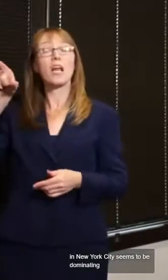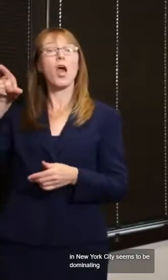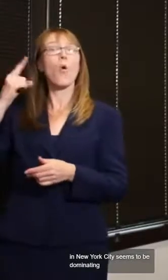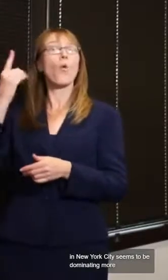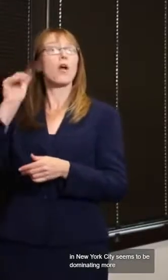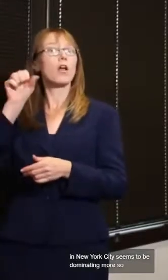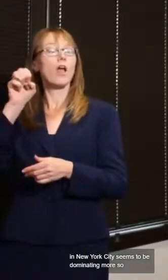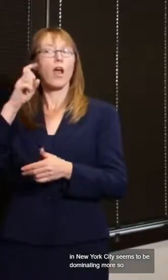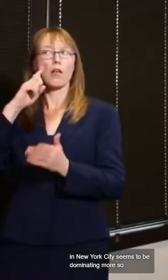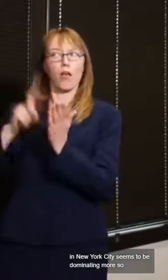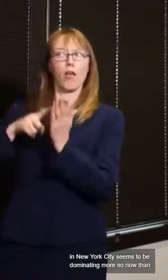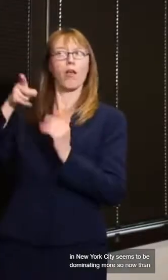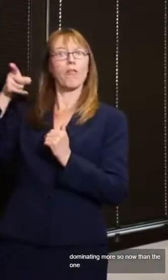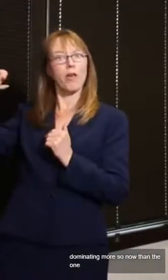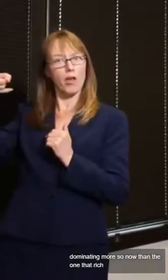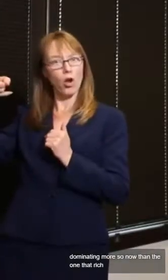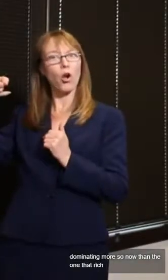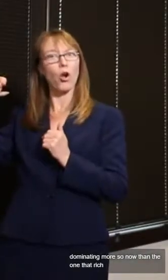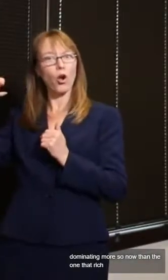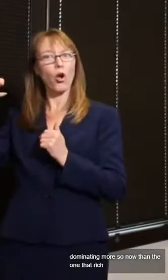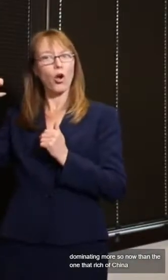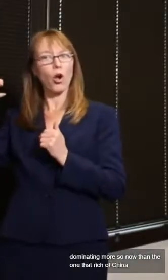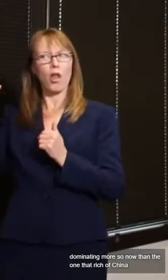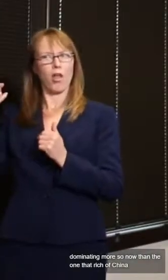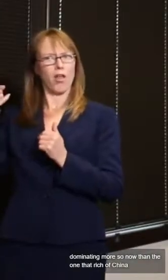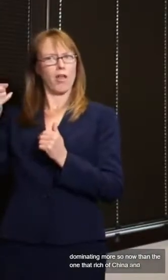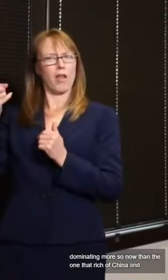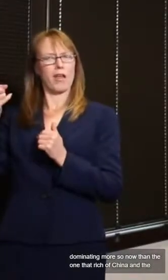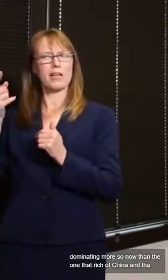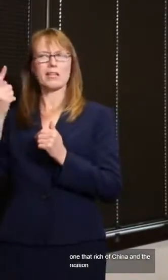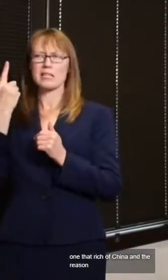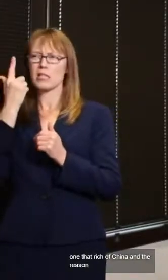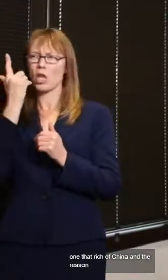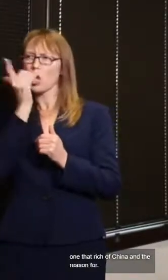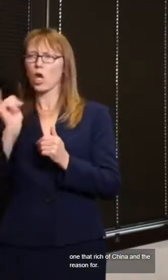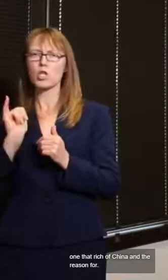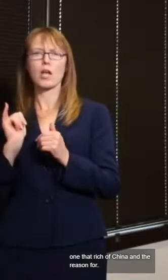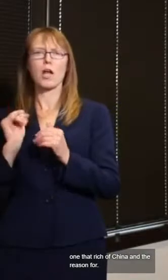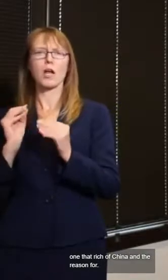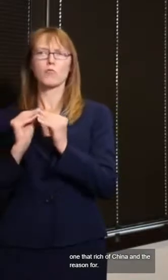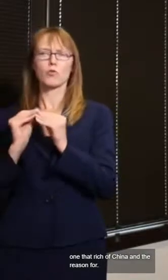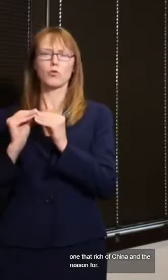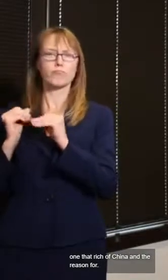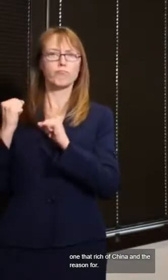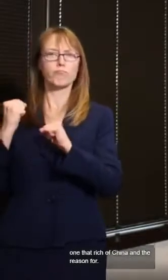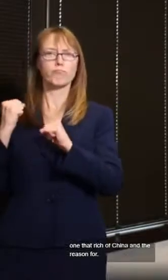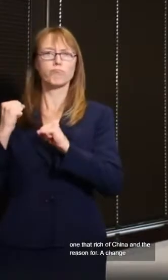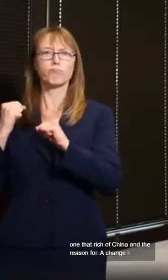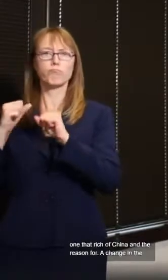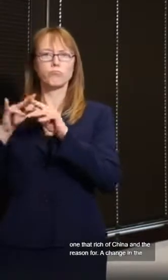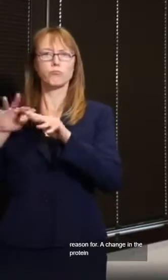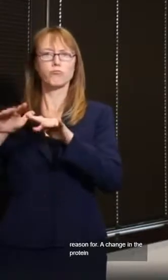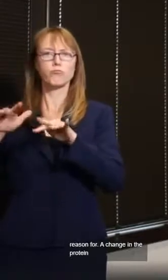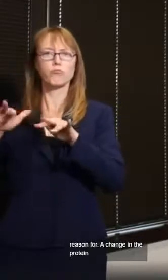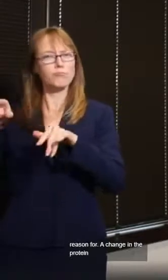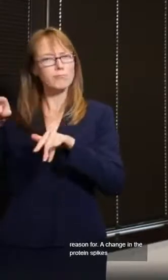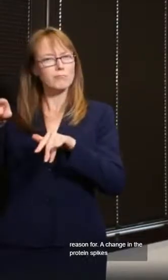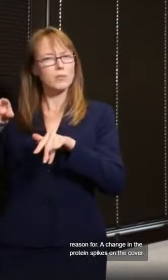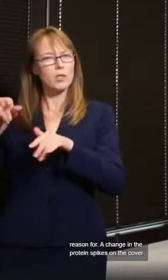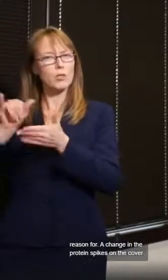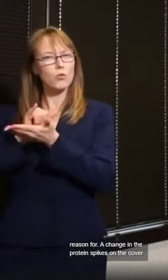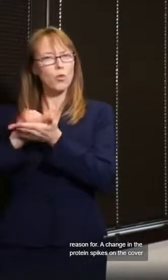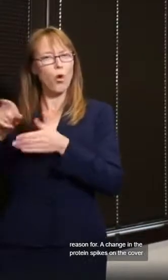so now than the one that originated out of China. And the reason for that was a change in the protein spikes on the